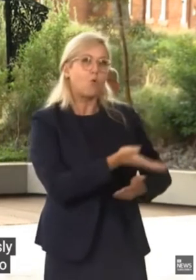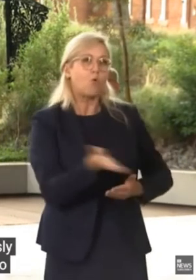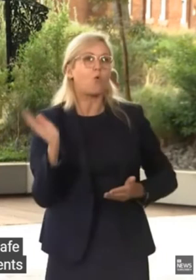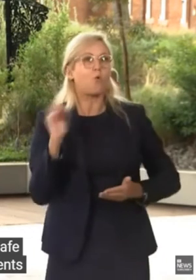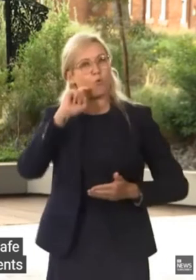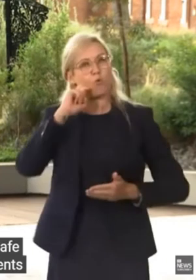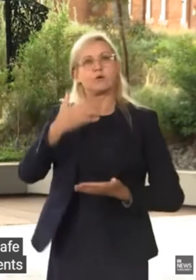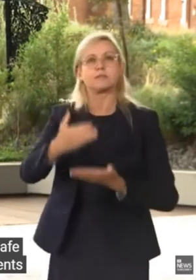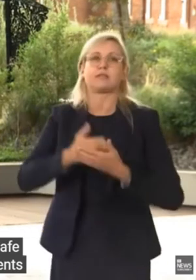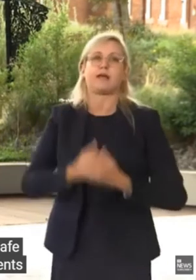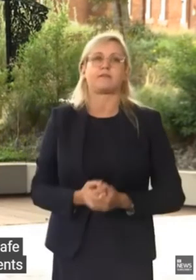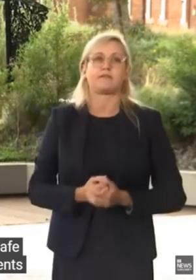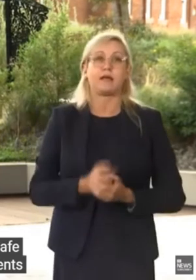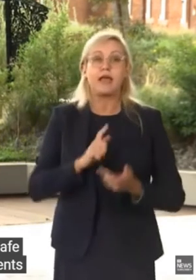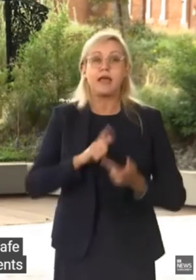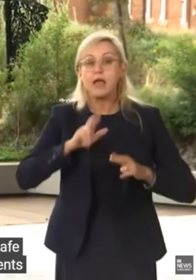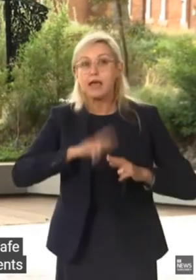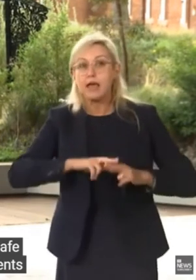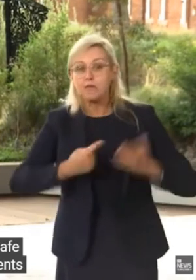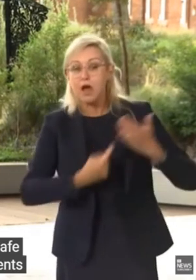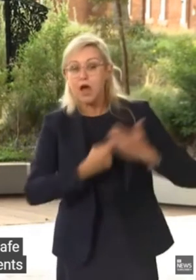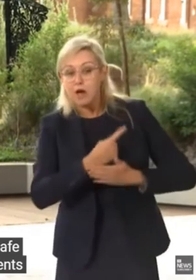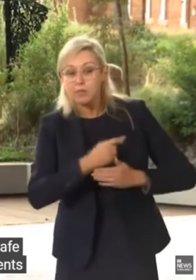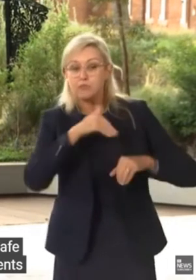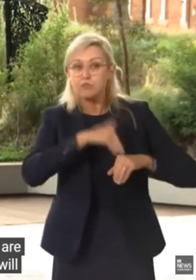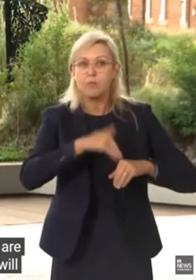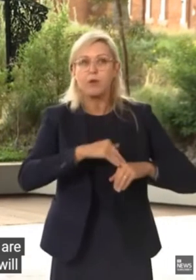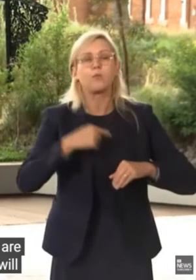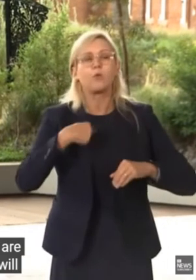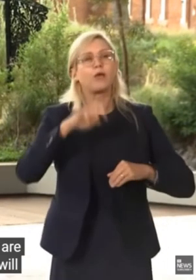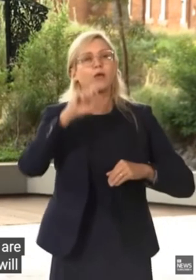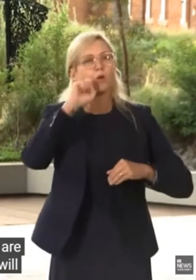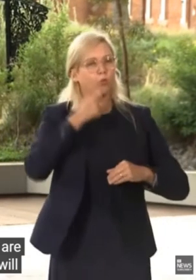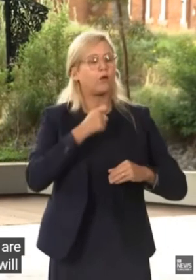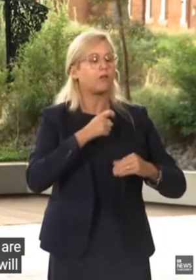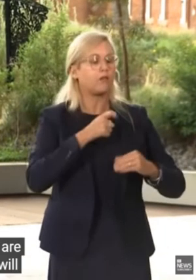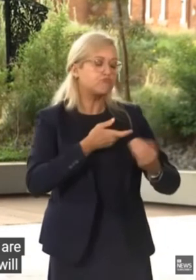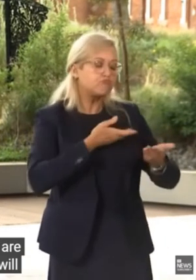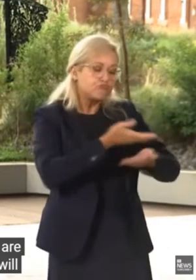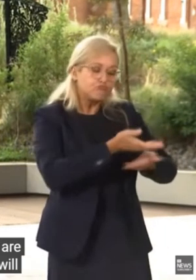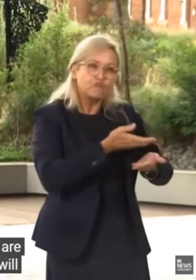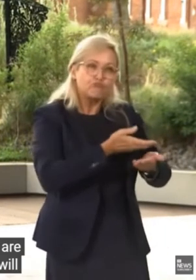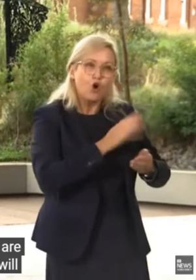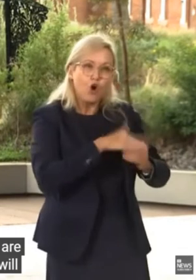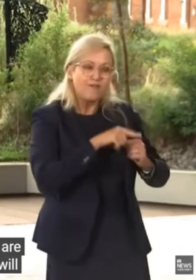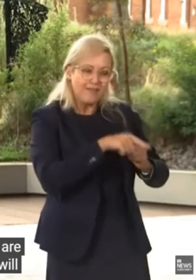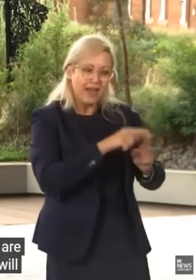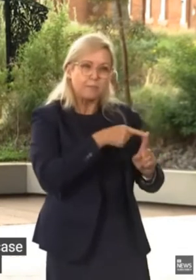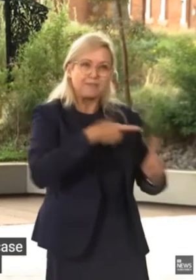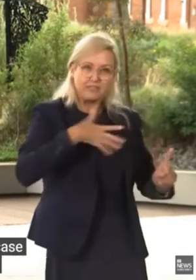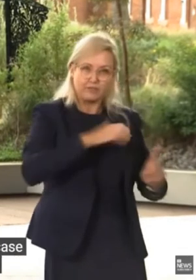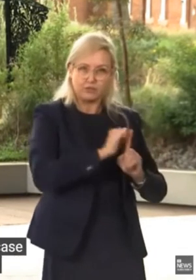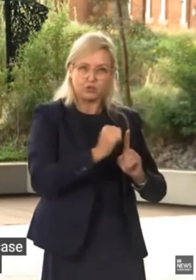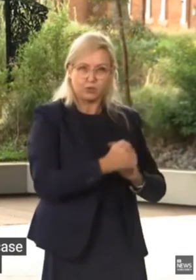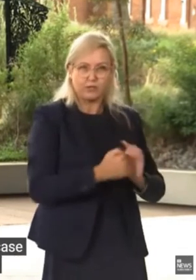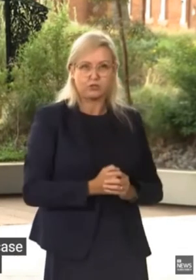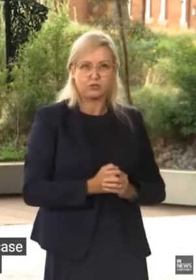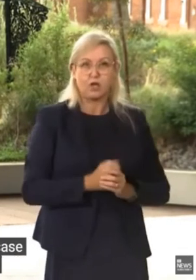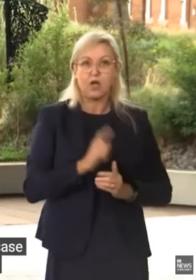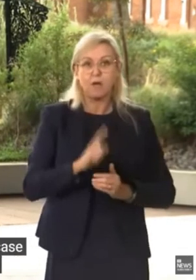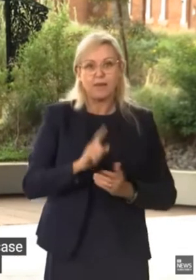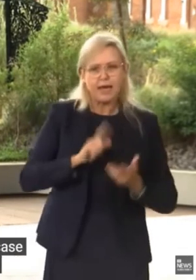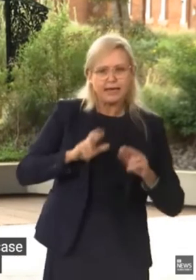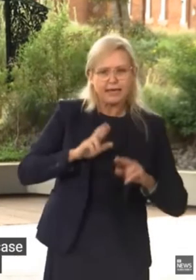from time to time, we will deal with them on a case-by-case basis. We're not going to be fining people for not sending their kids to